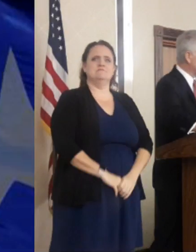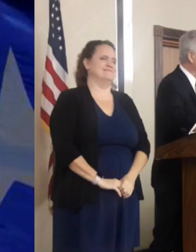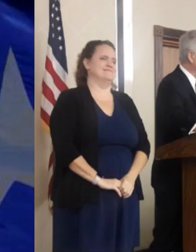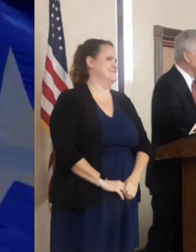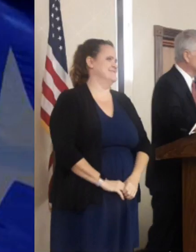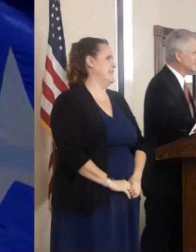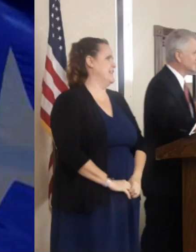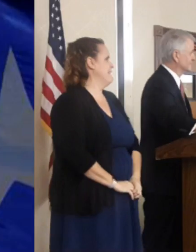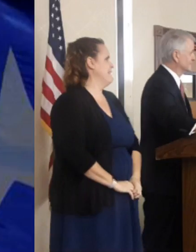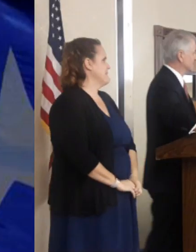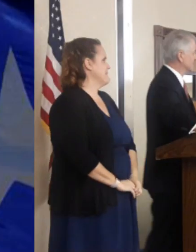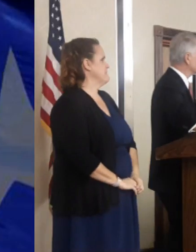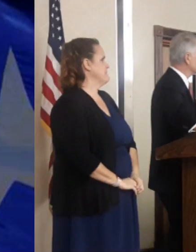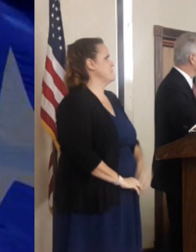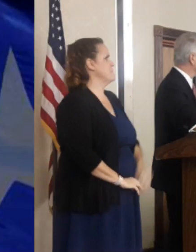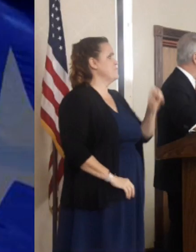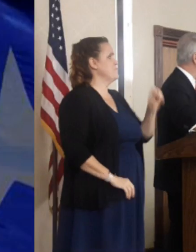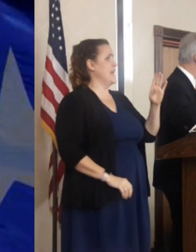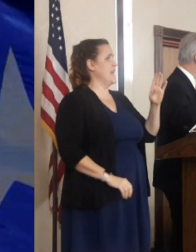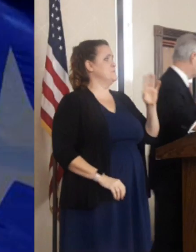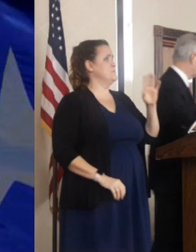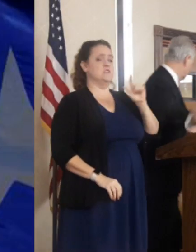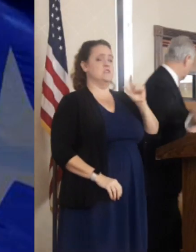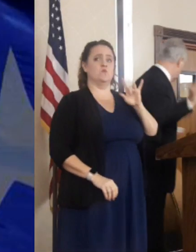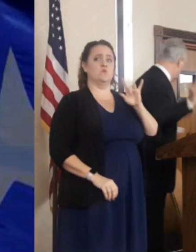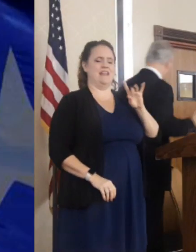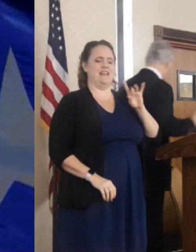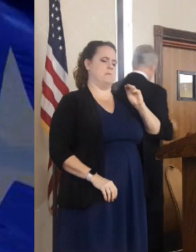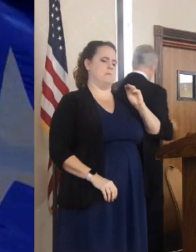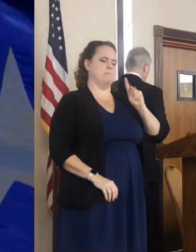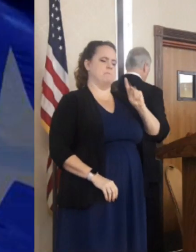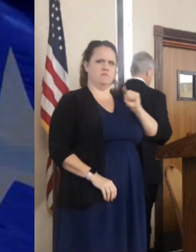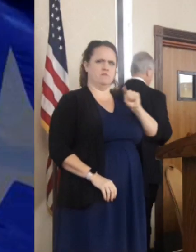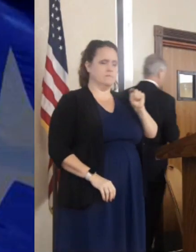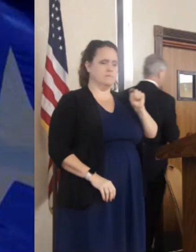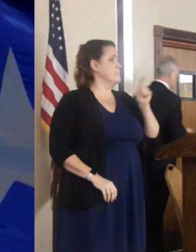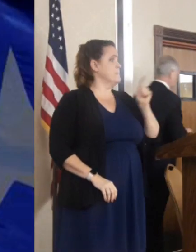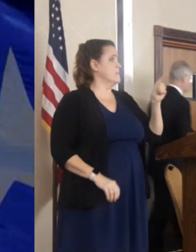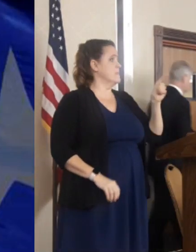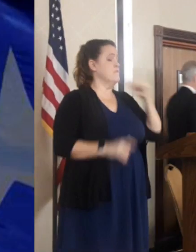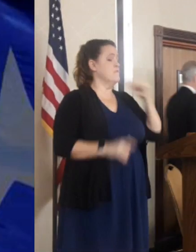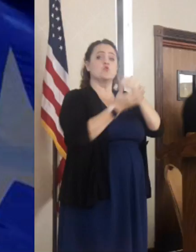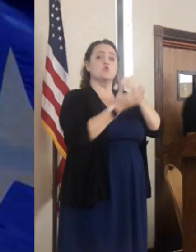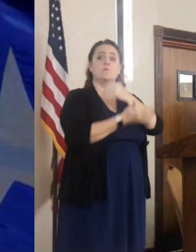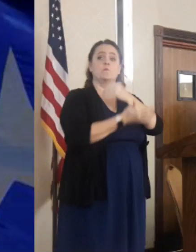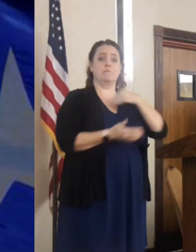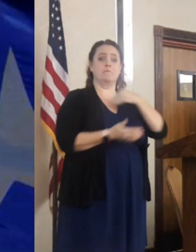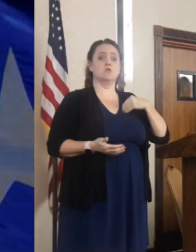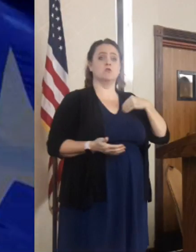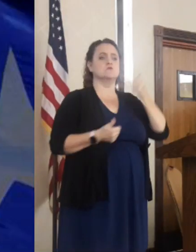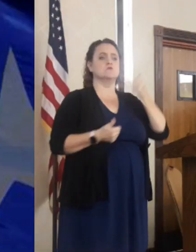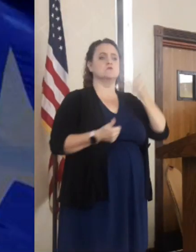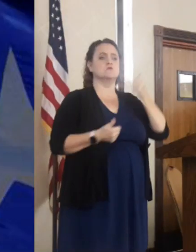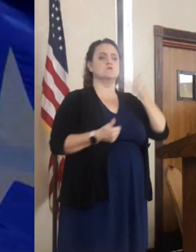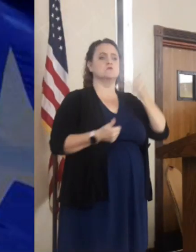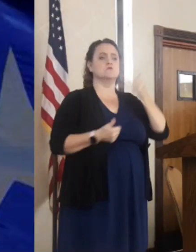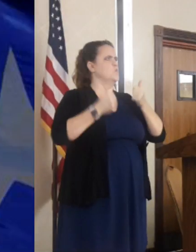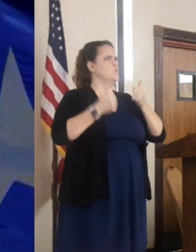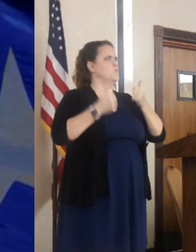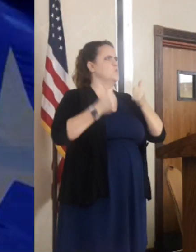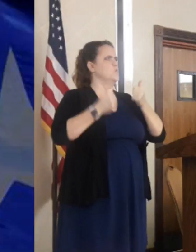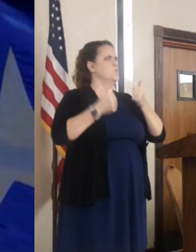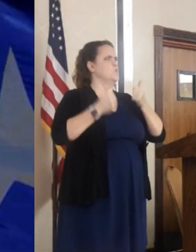Dunham, SD 29, which can, for our new members, which computer is it that we're gonna be aiming